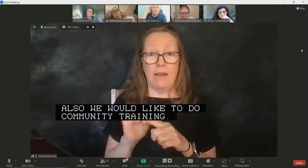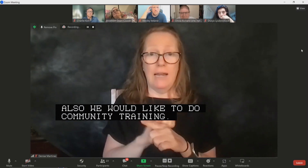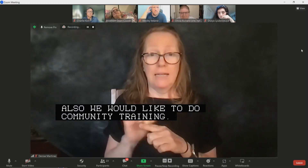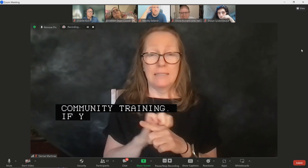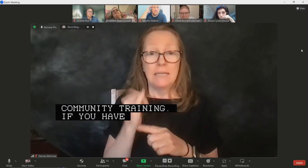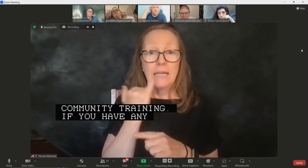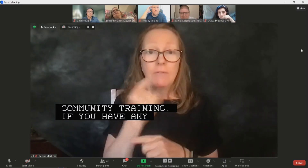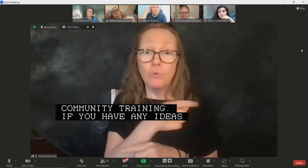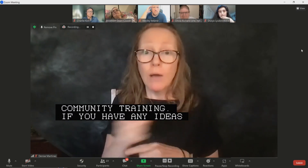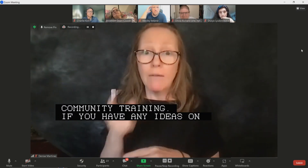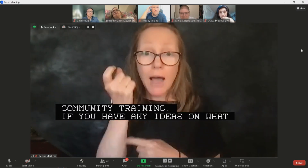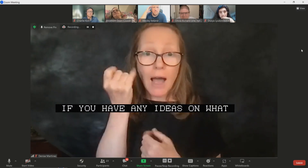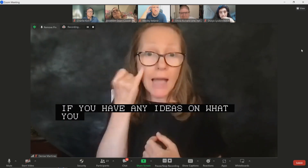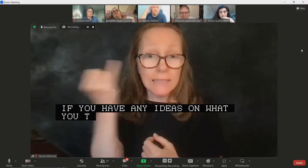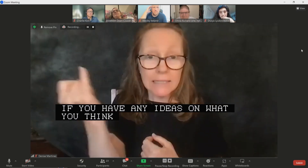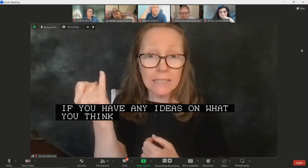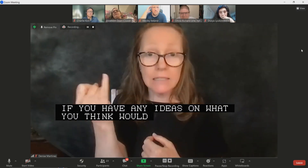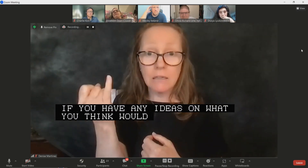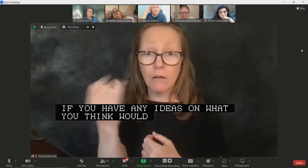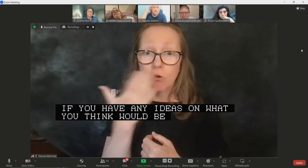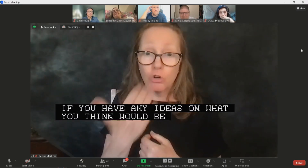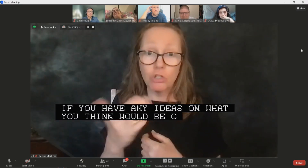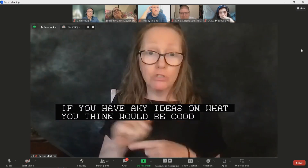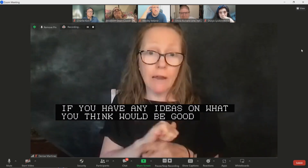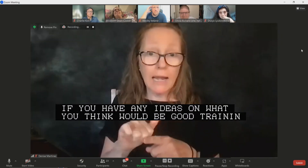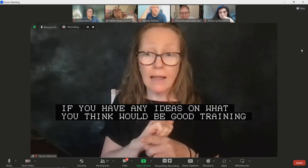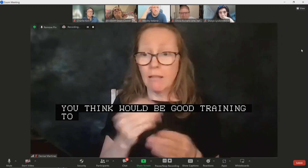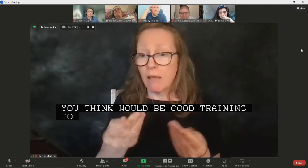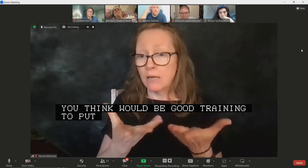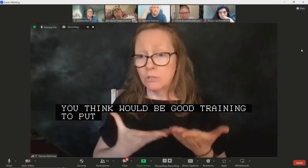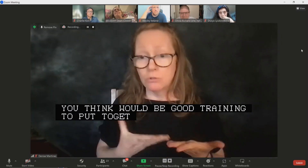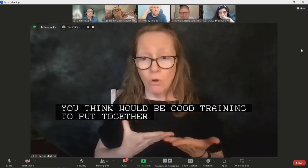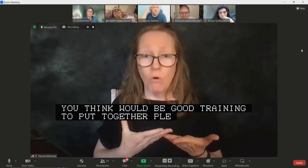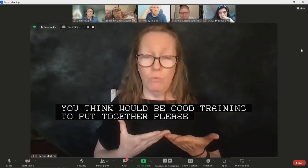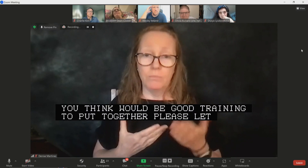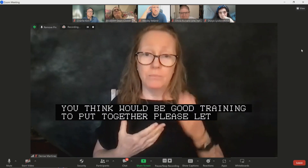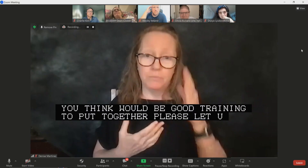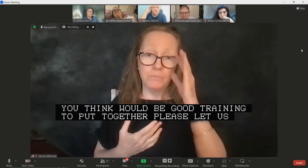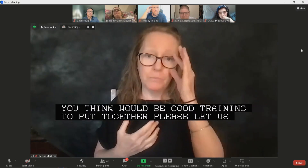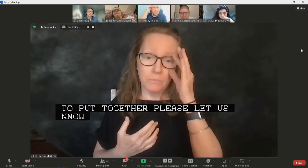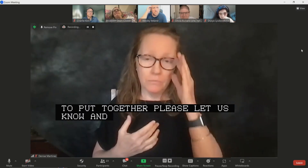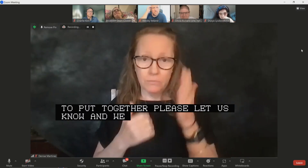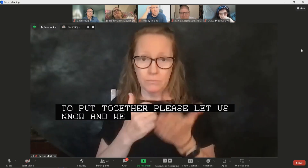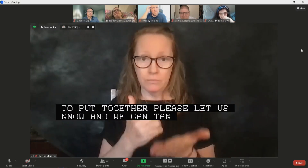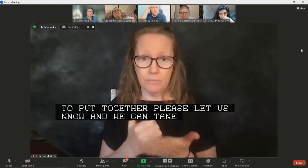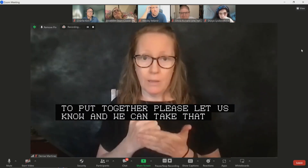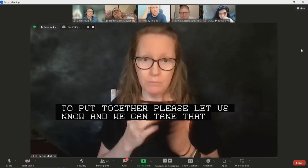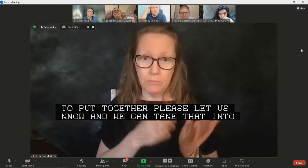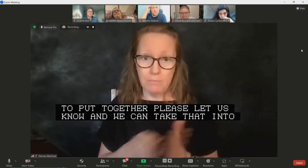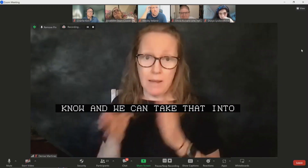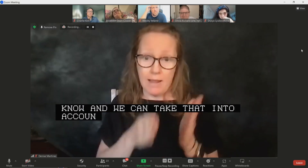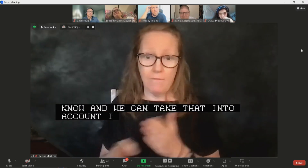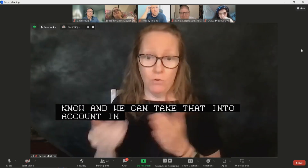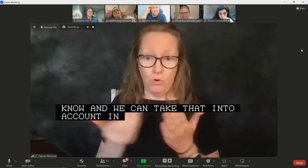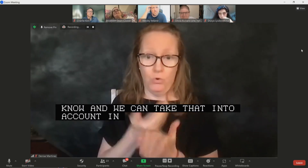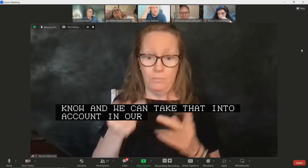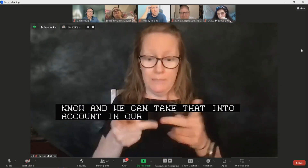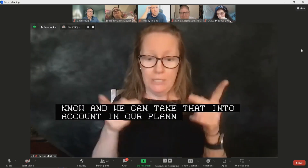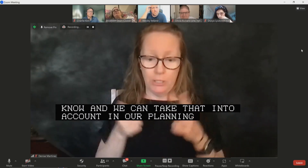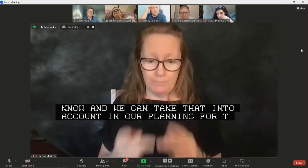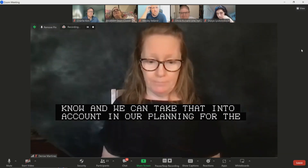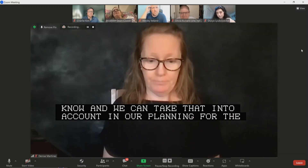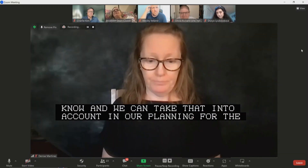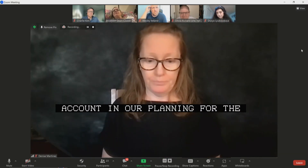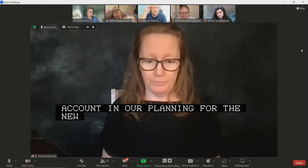could put together, please let us know and we can take that into account in our planning for the new position. And